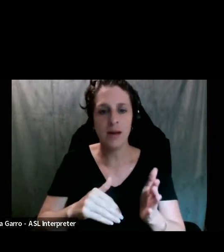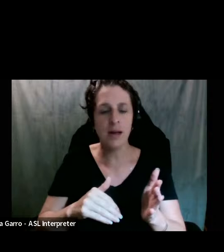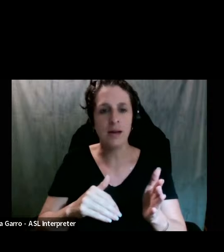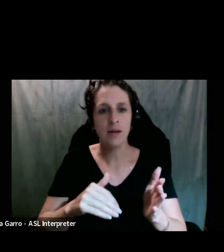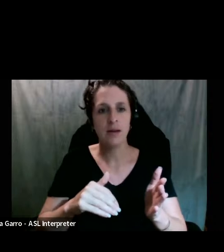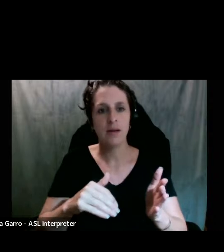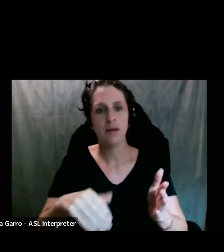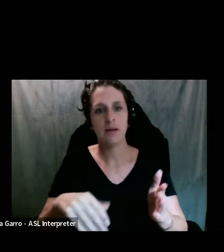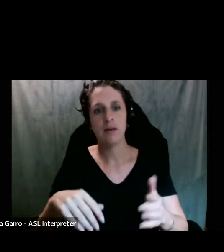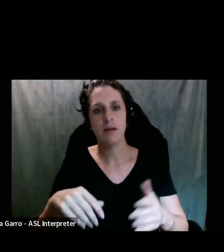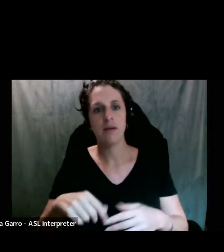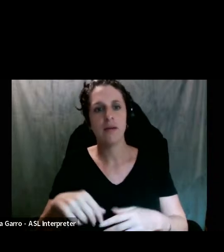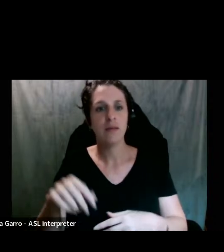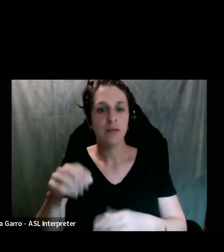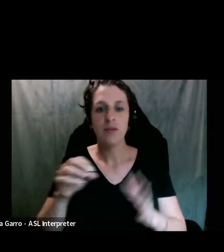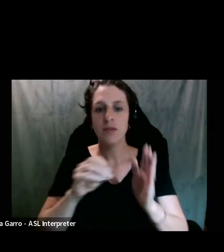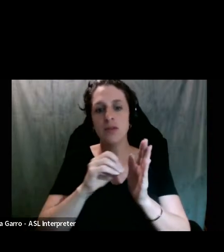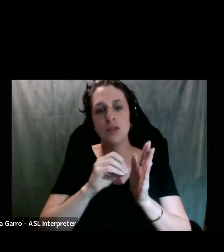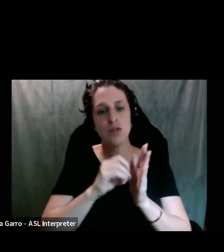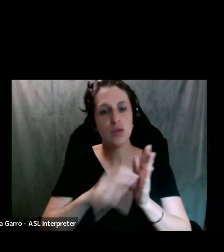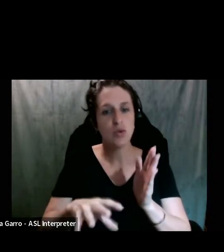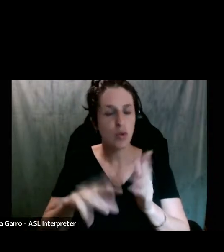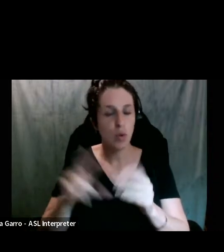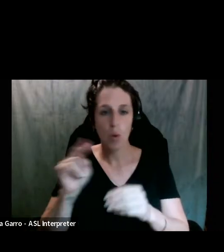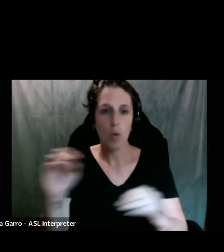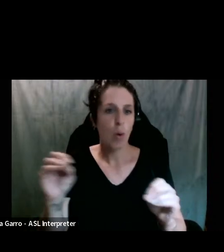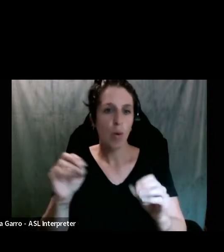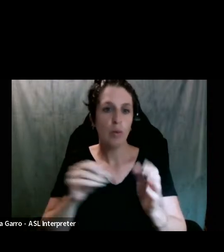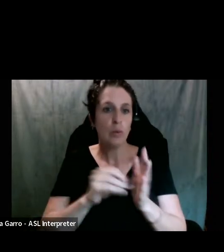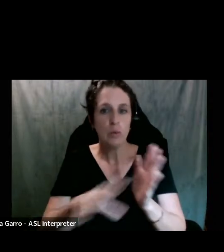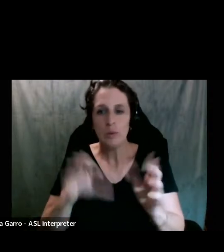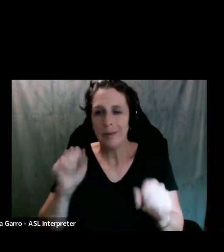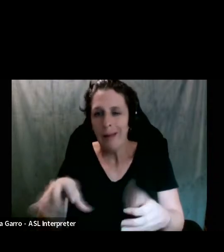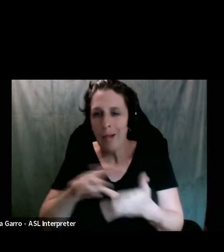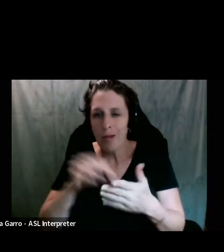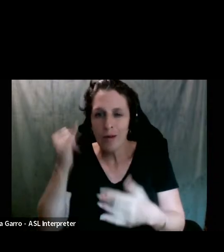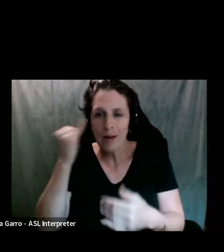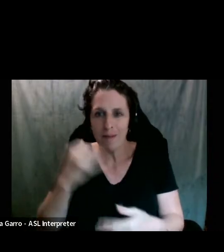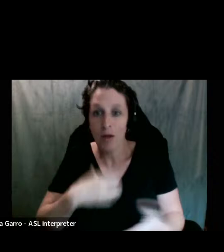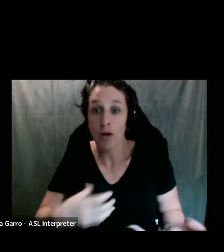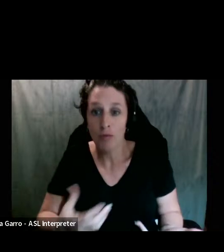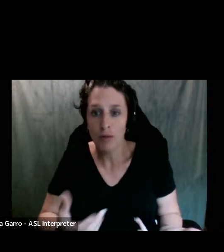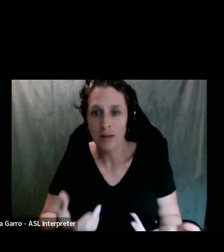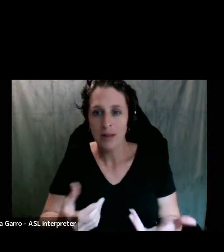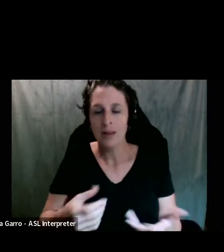about no student can learn when they're hungry. And I always talk about making sure we have